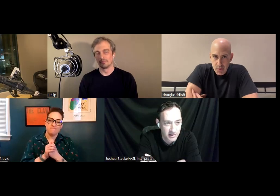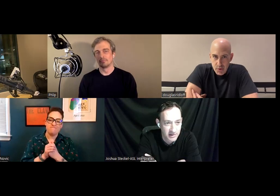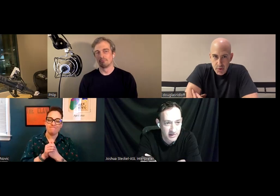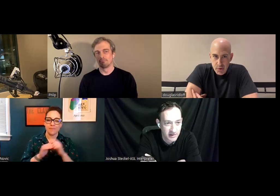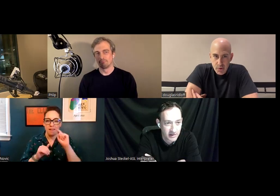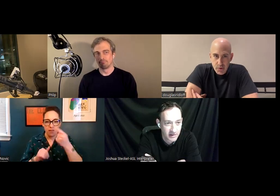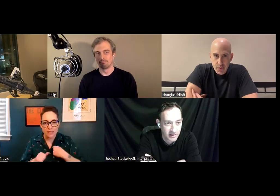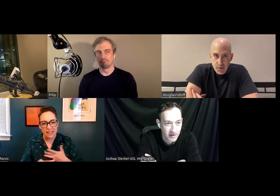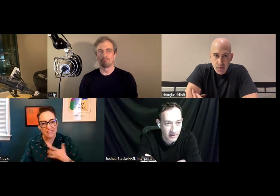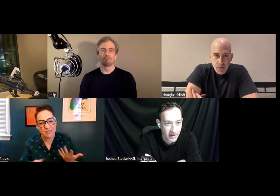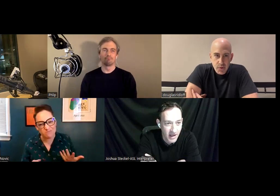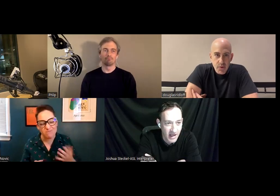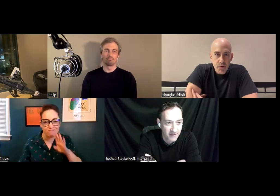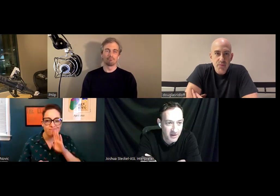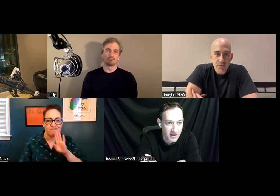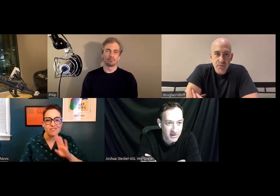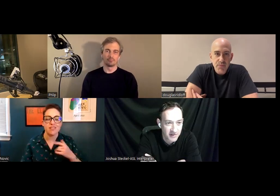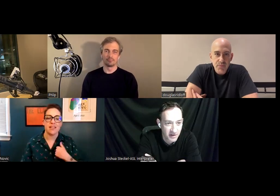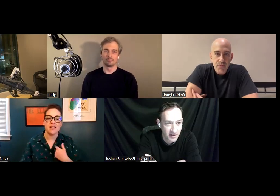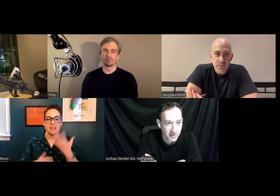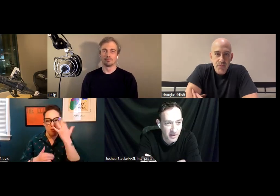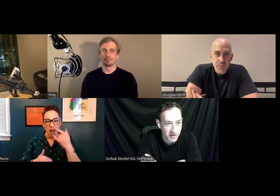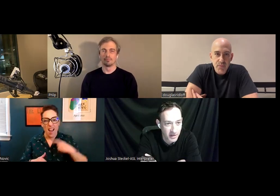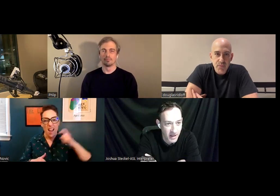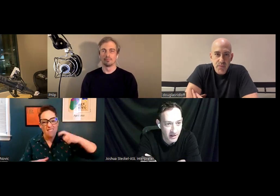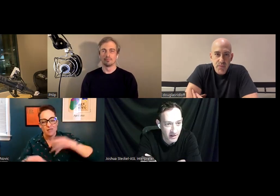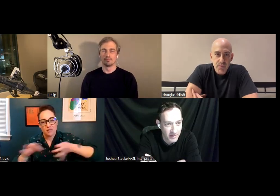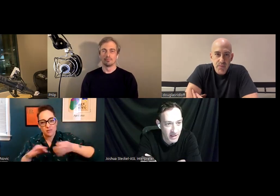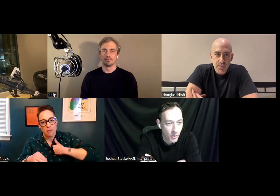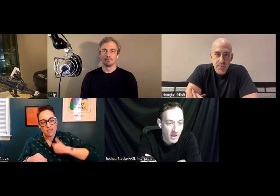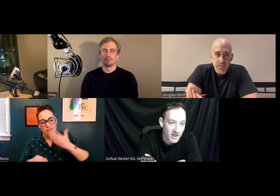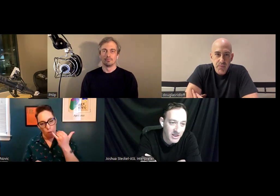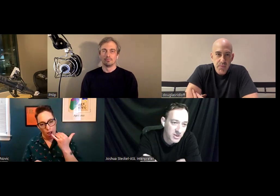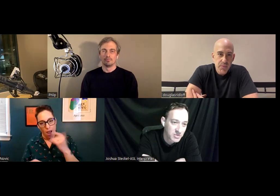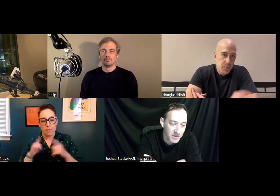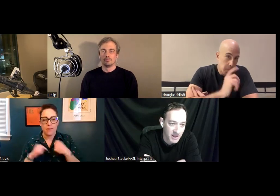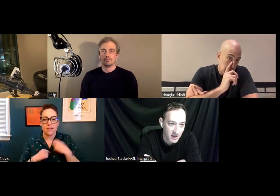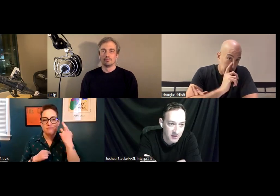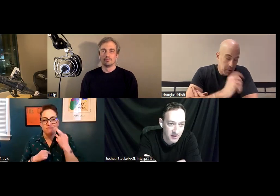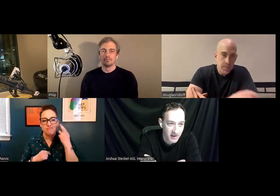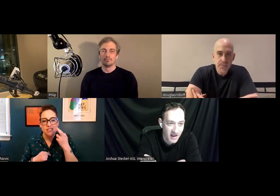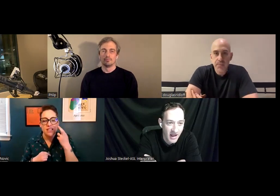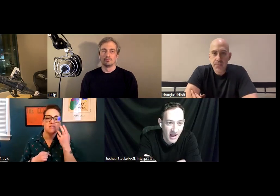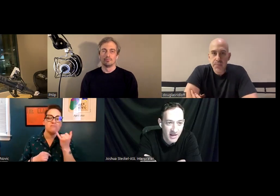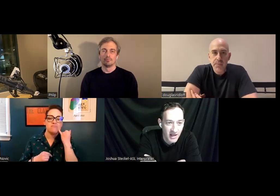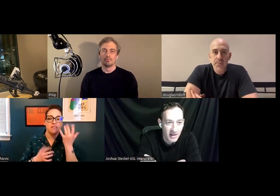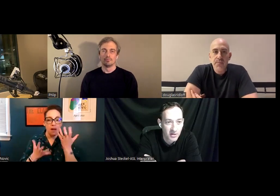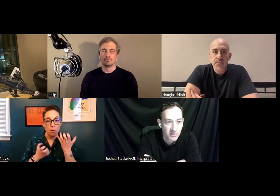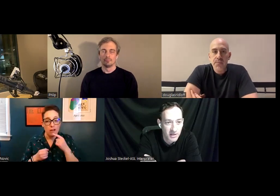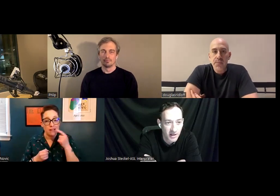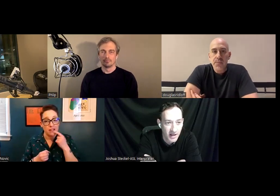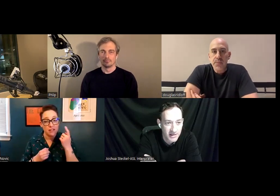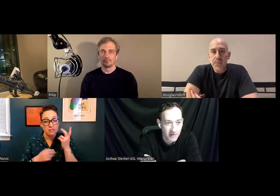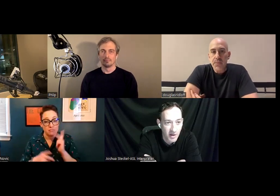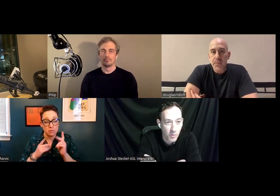of questions. And at first, I felt a little frustrated about it. I'm thinking, why do I need to explain myself? And then I